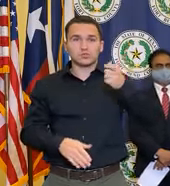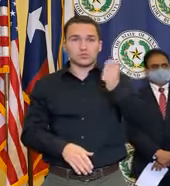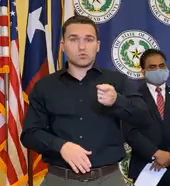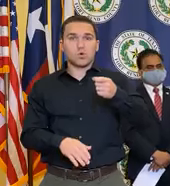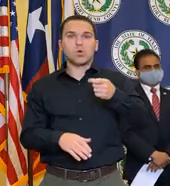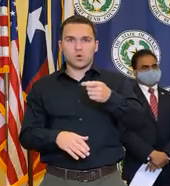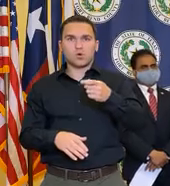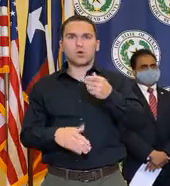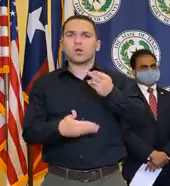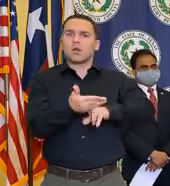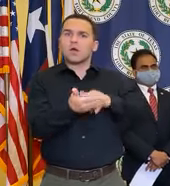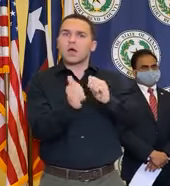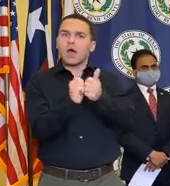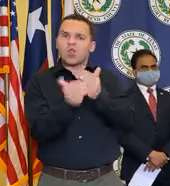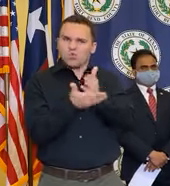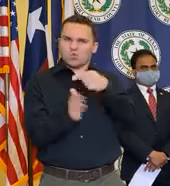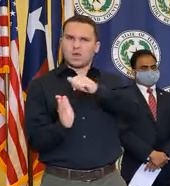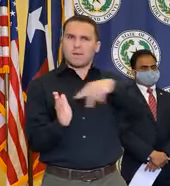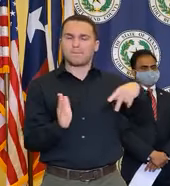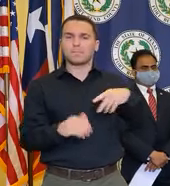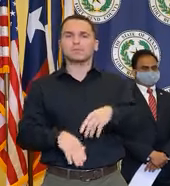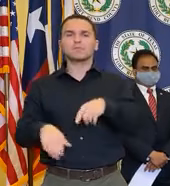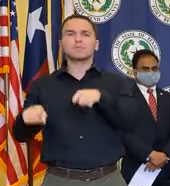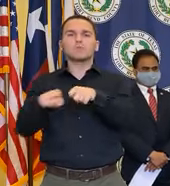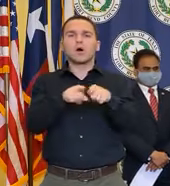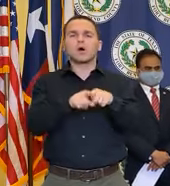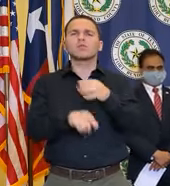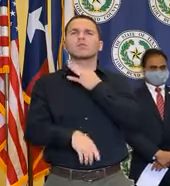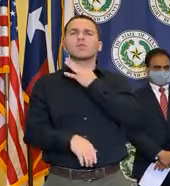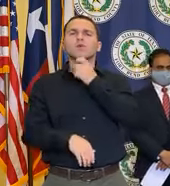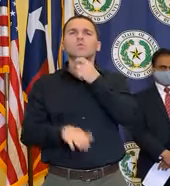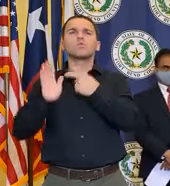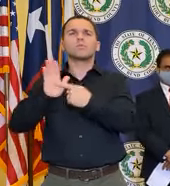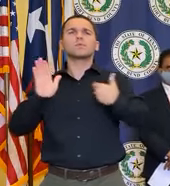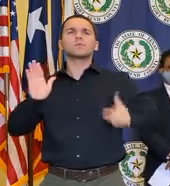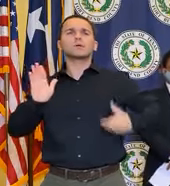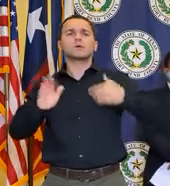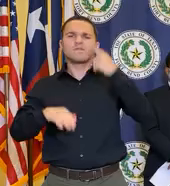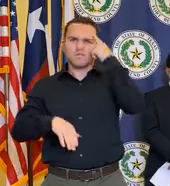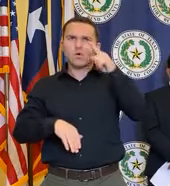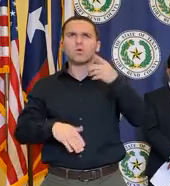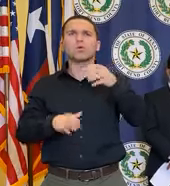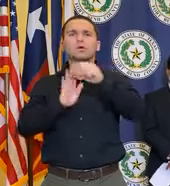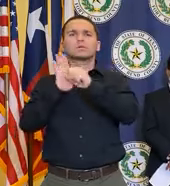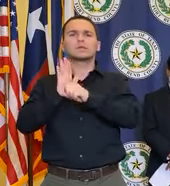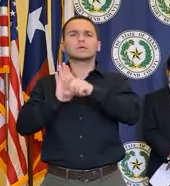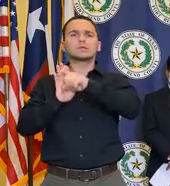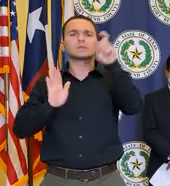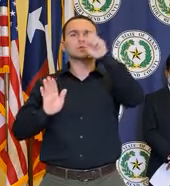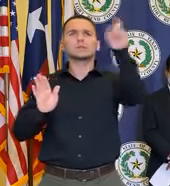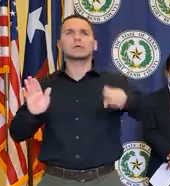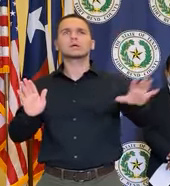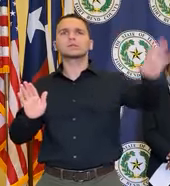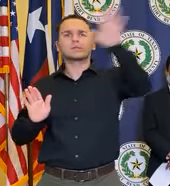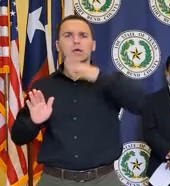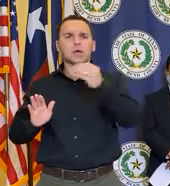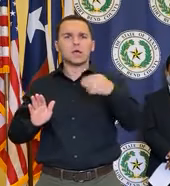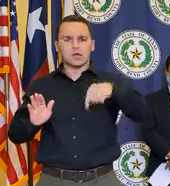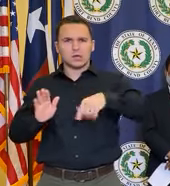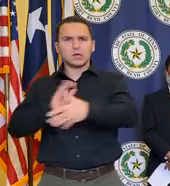ability to know who your representatives are for the state of Texas and for Fort Bend County. The app can geo-reference